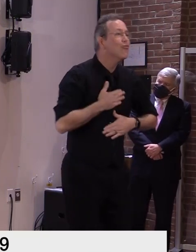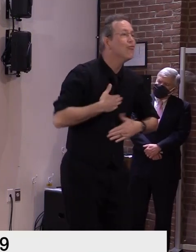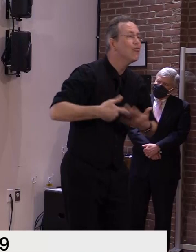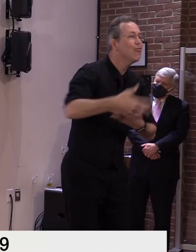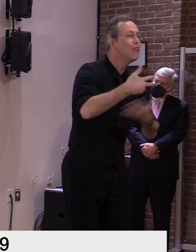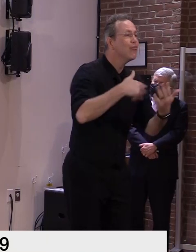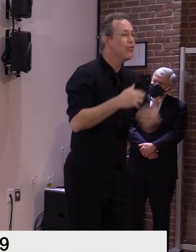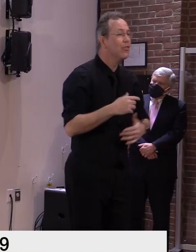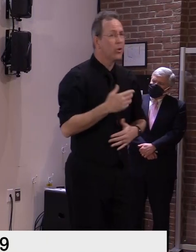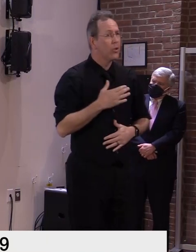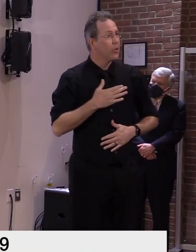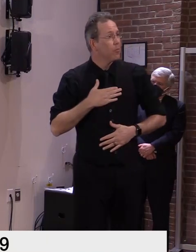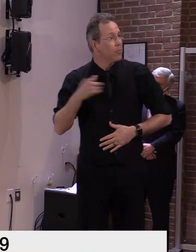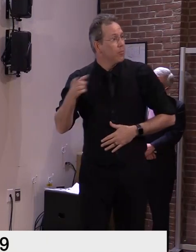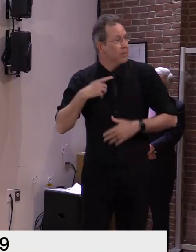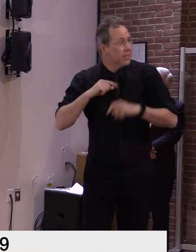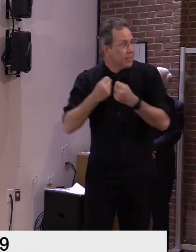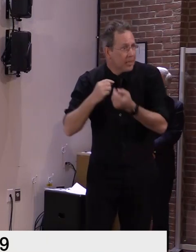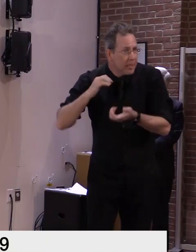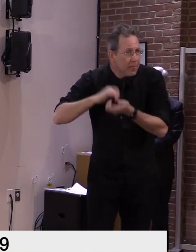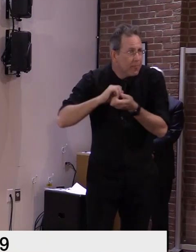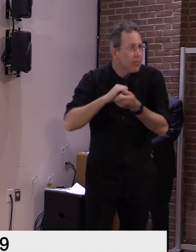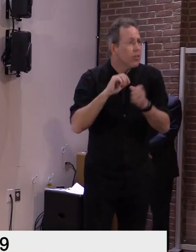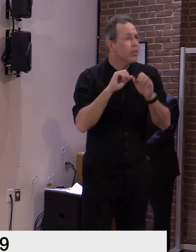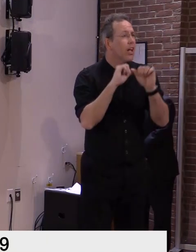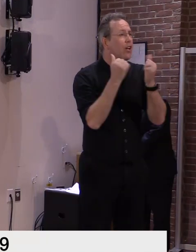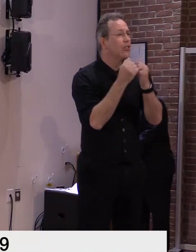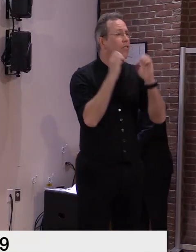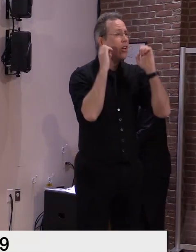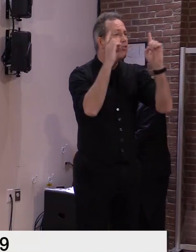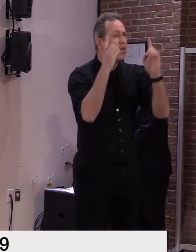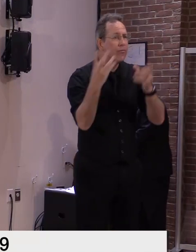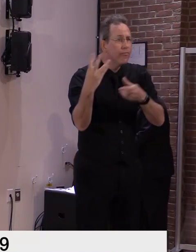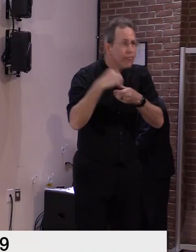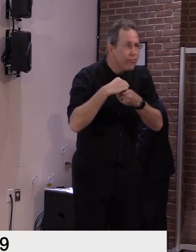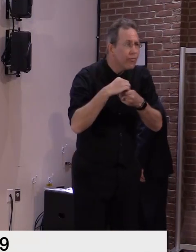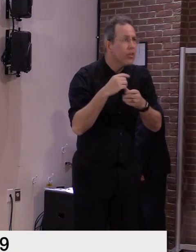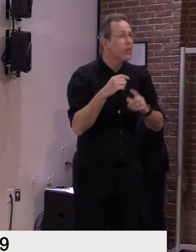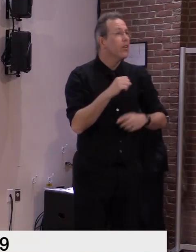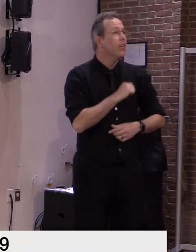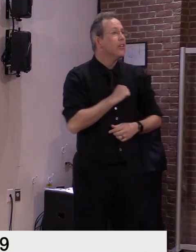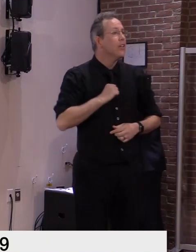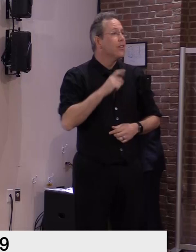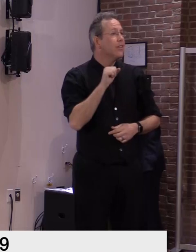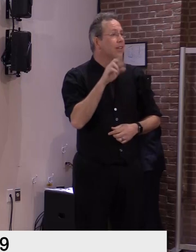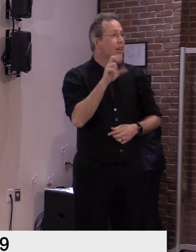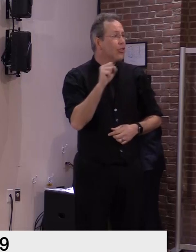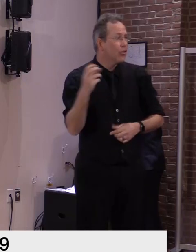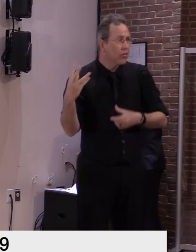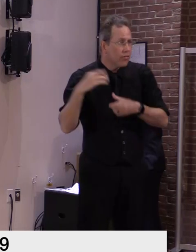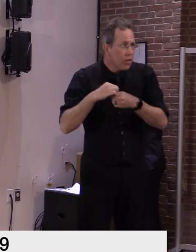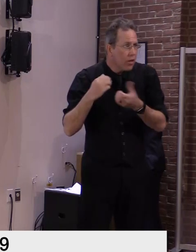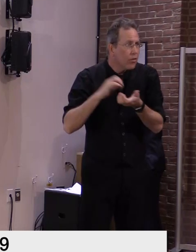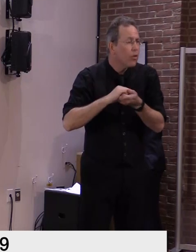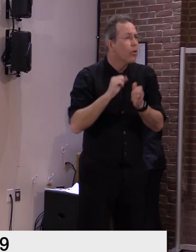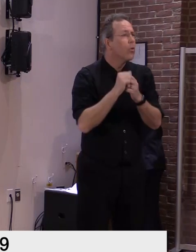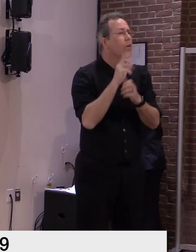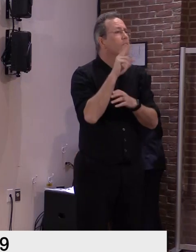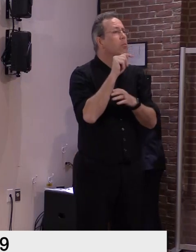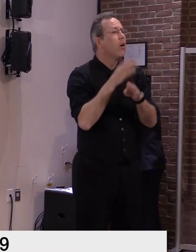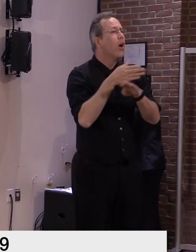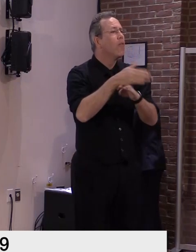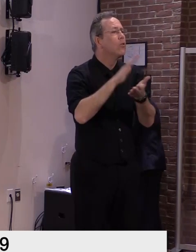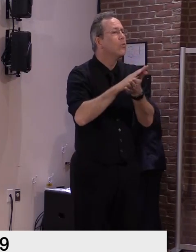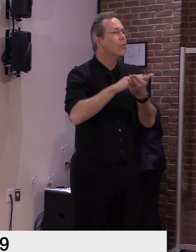Education, Senator Sanders' office, and other partners have been working with Vermont After School to expand